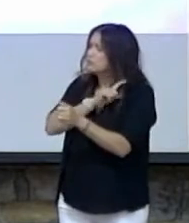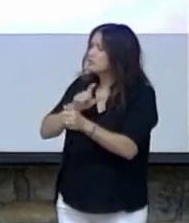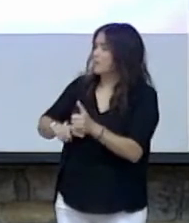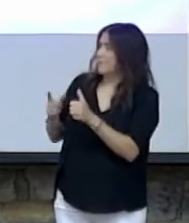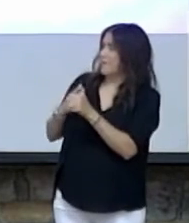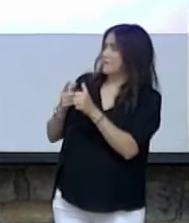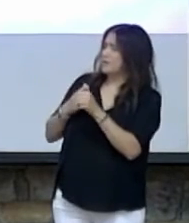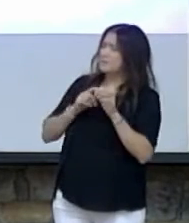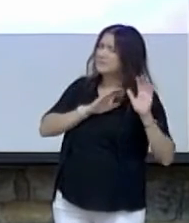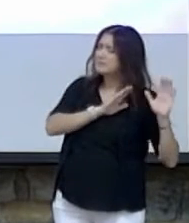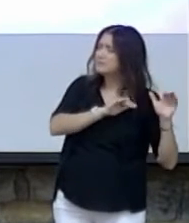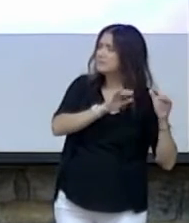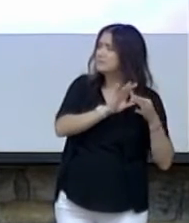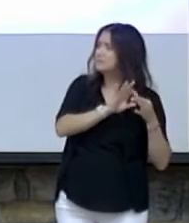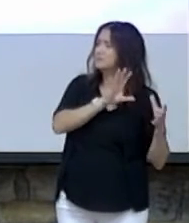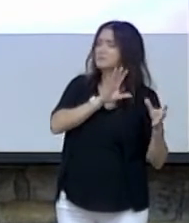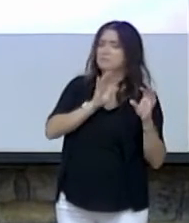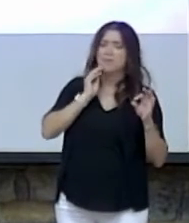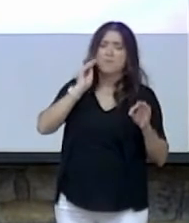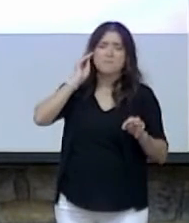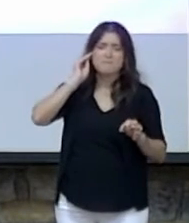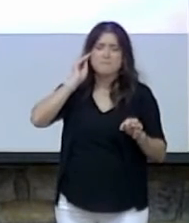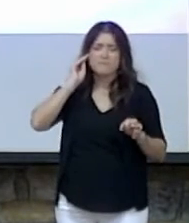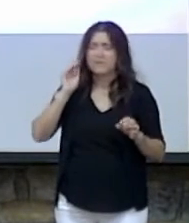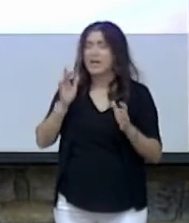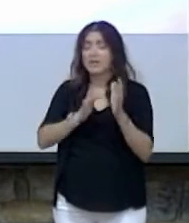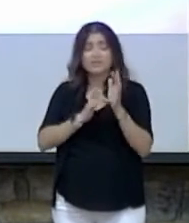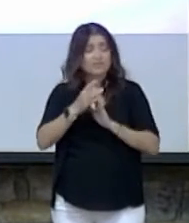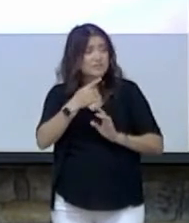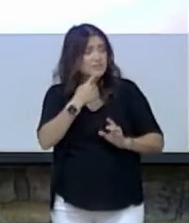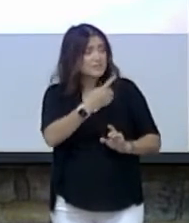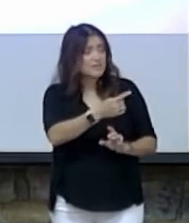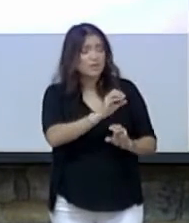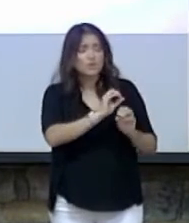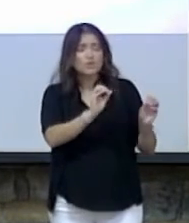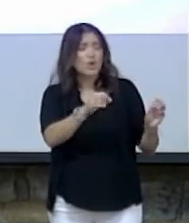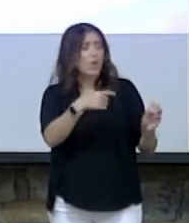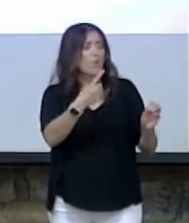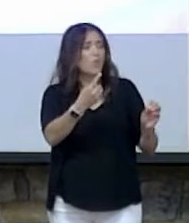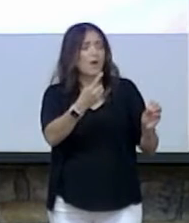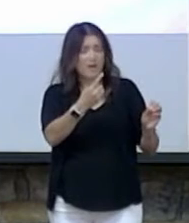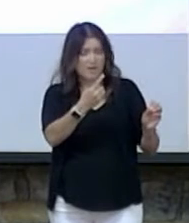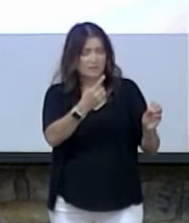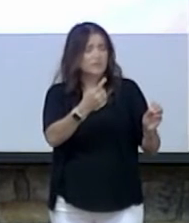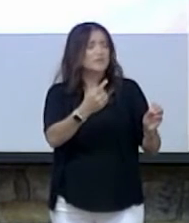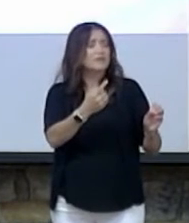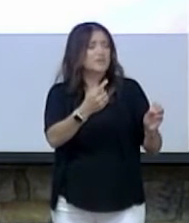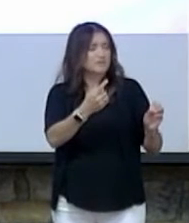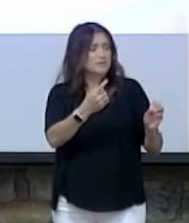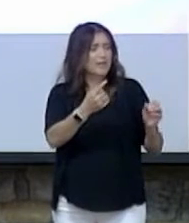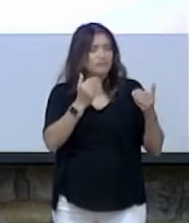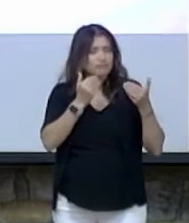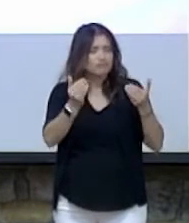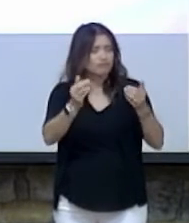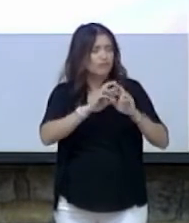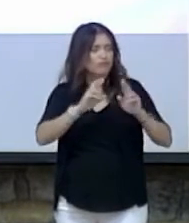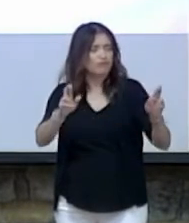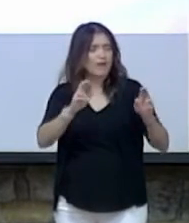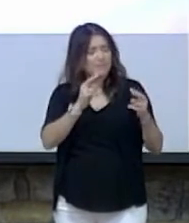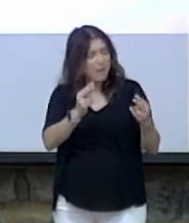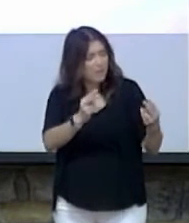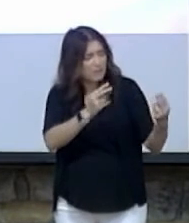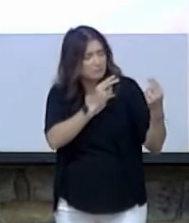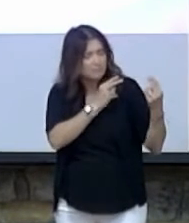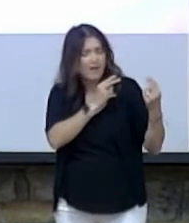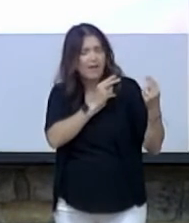first say farewell to those at my home. Jesus said to him, no one puts his hand to the plow and looks back. is fit for